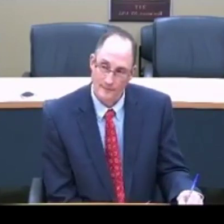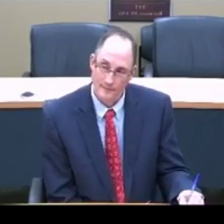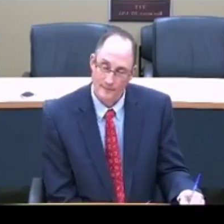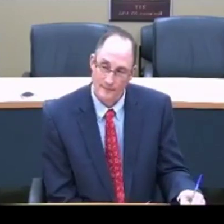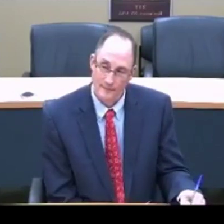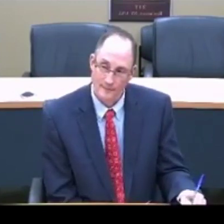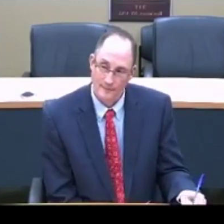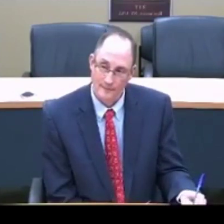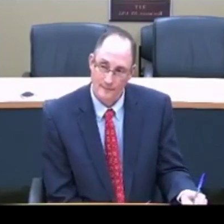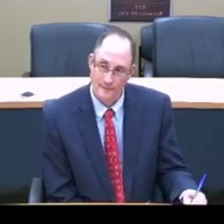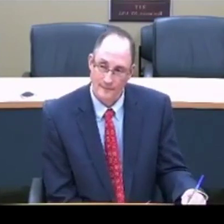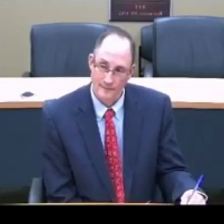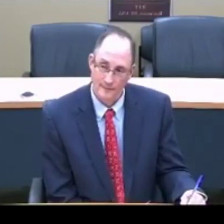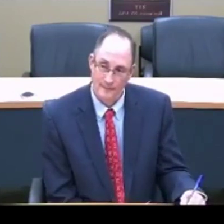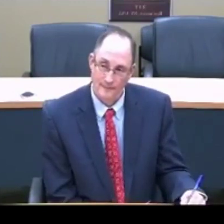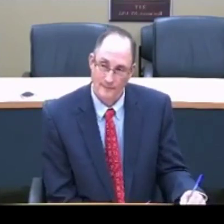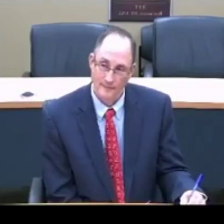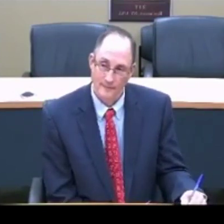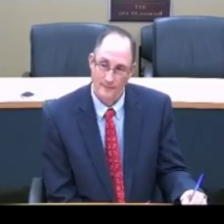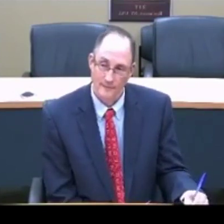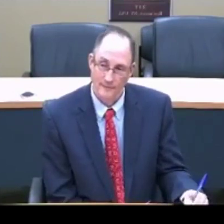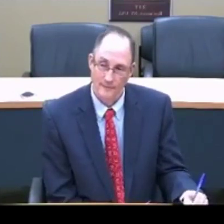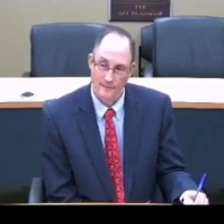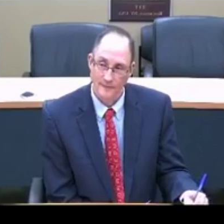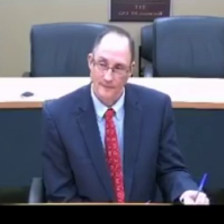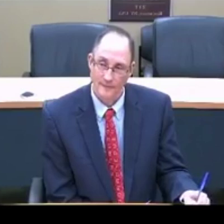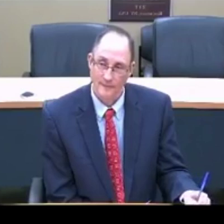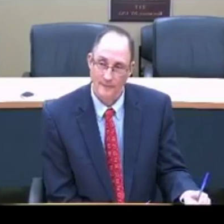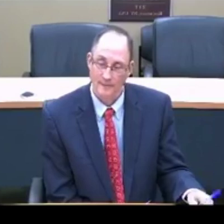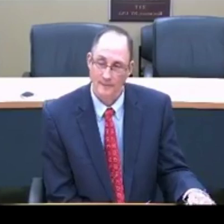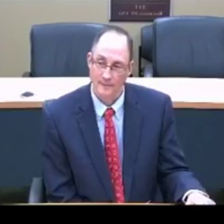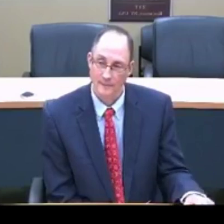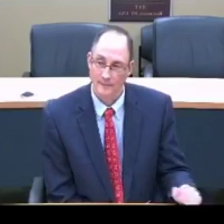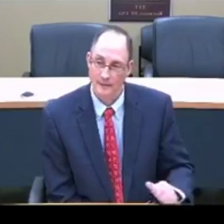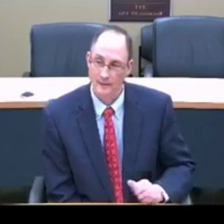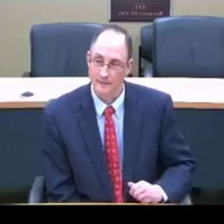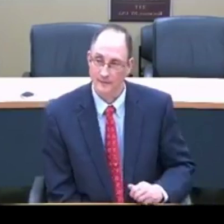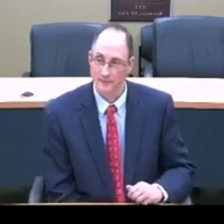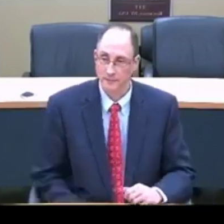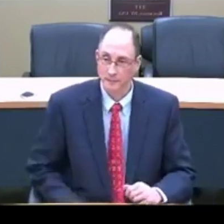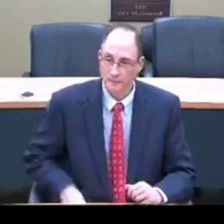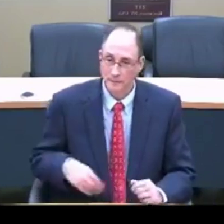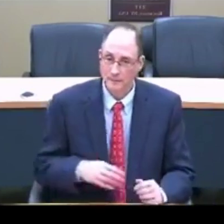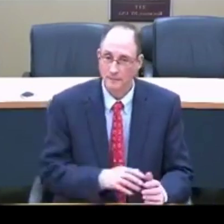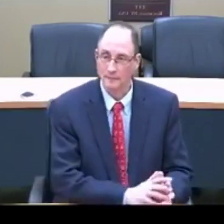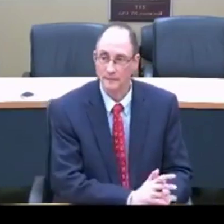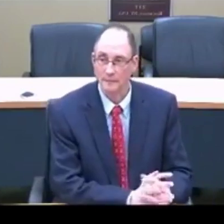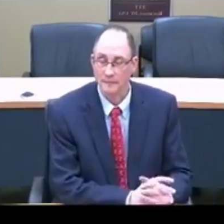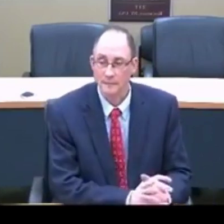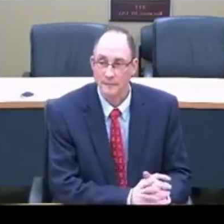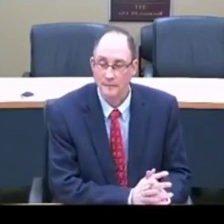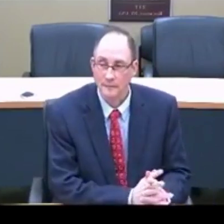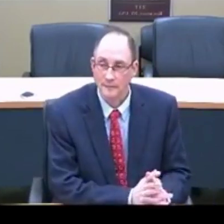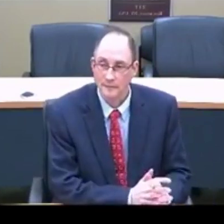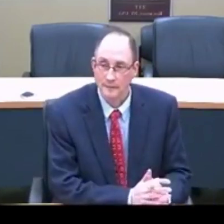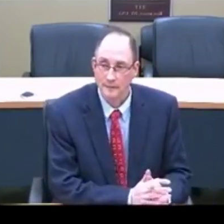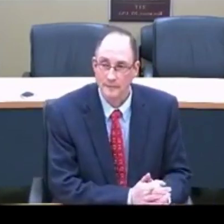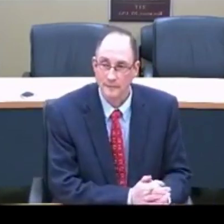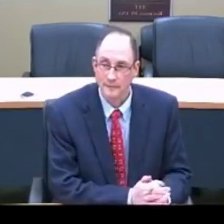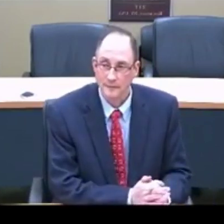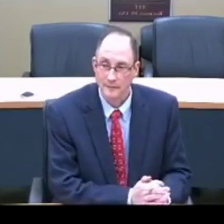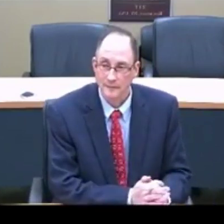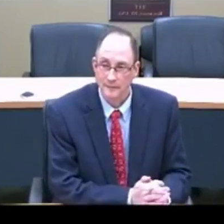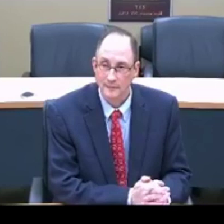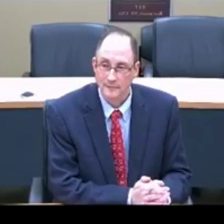conversations about employing people with disabilities, I would have the C level suites tell me, we don't have